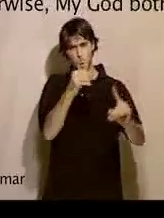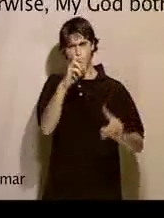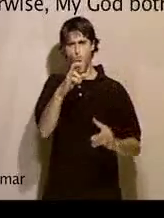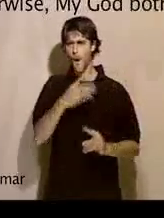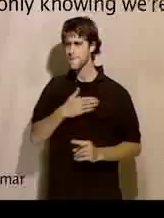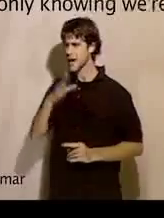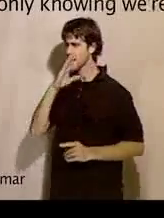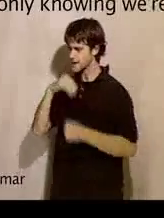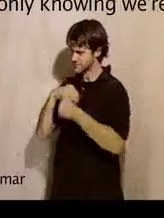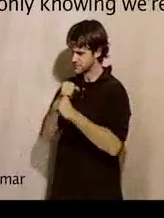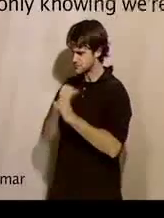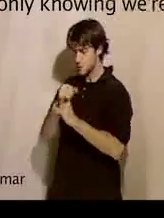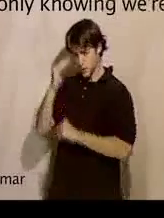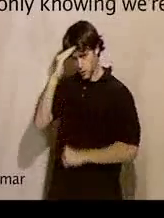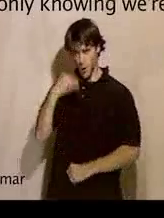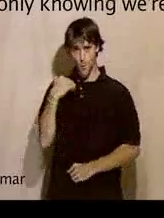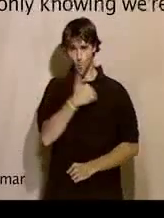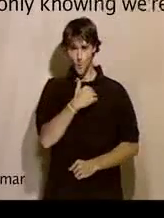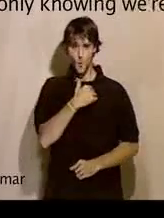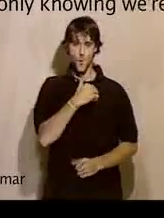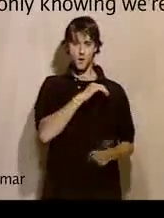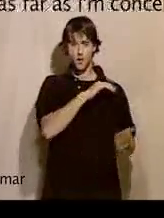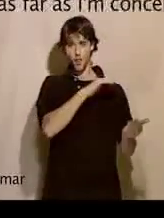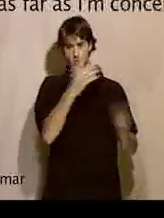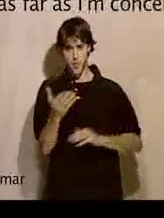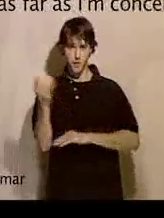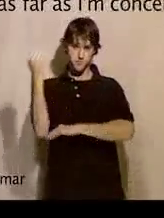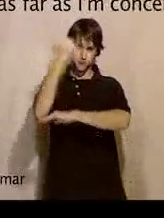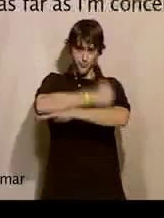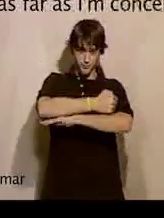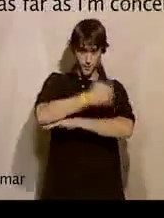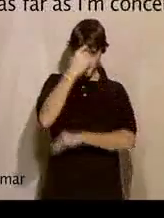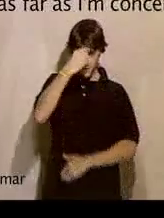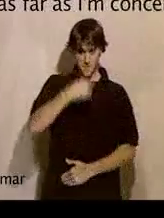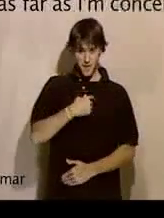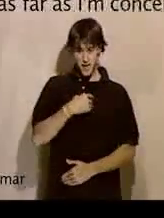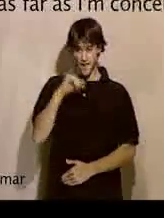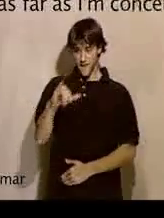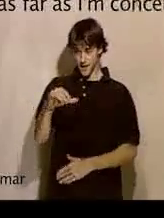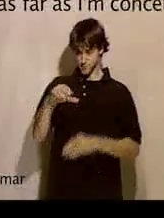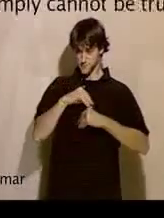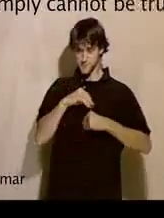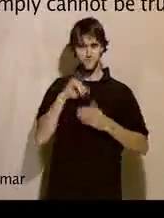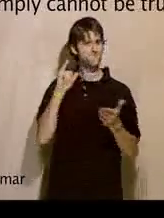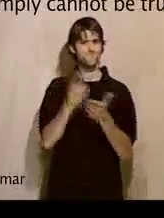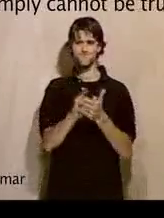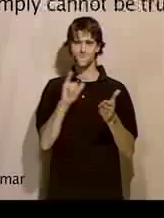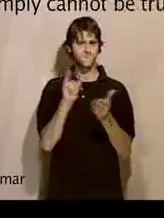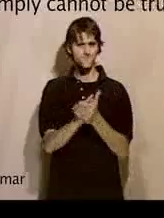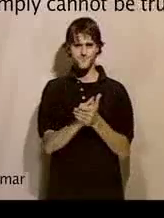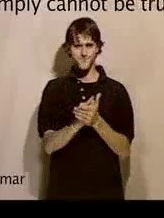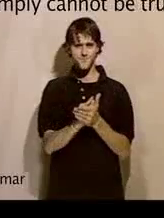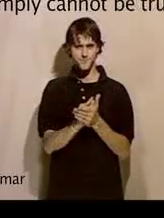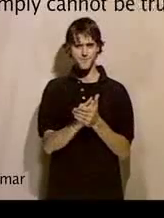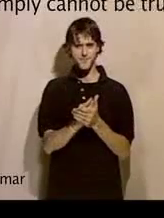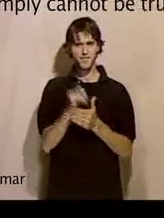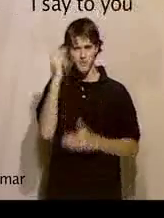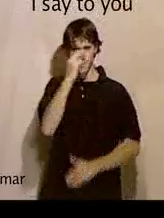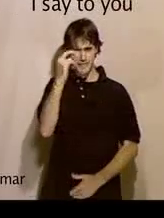with our construction, only knowing we're headed for self-destruction. And as far as I'm concerned, my friends, that simply cannot be true. So this is